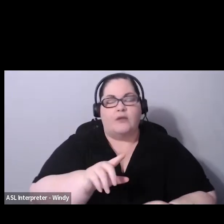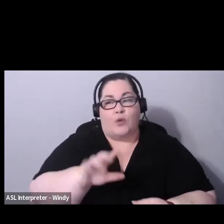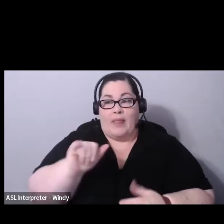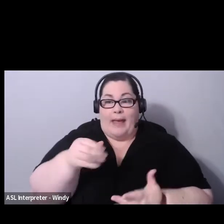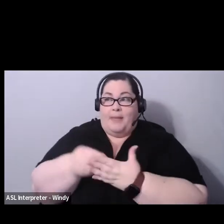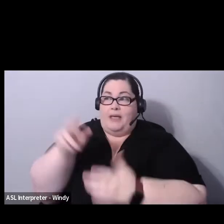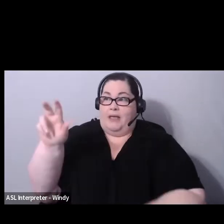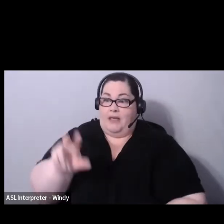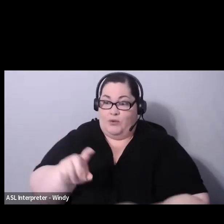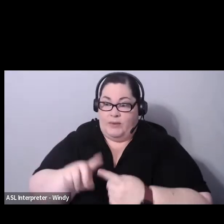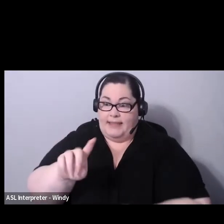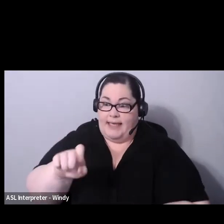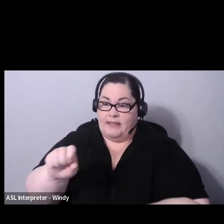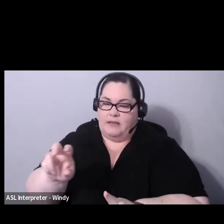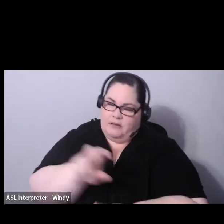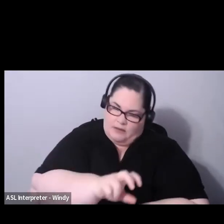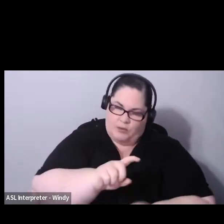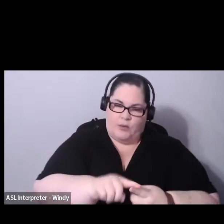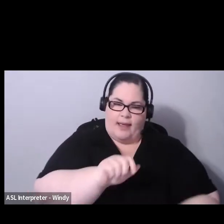agency.